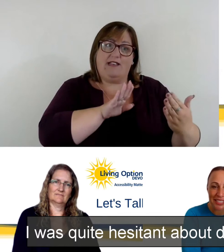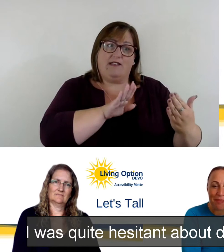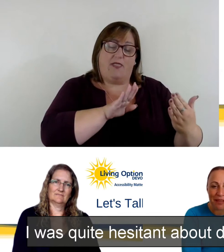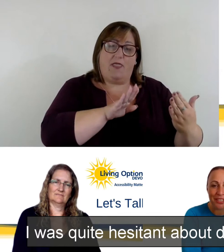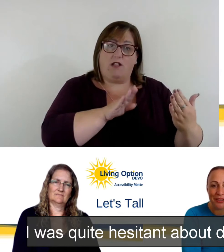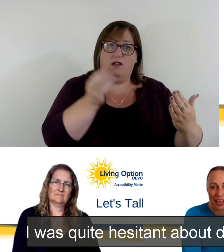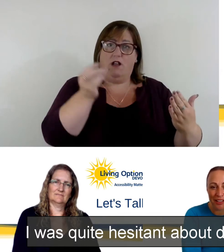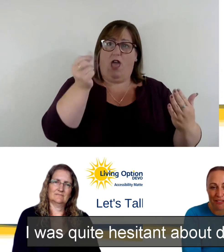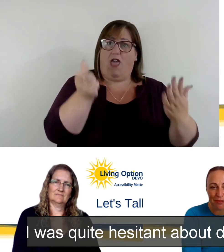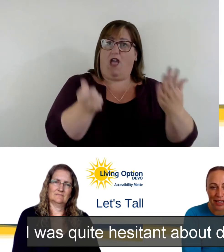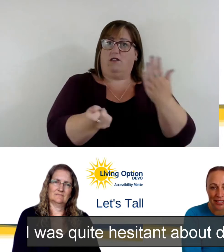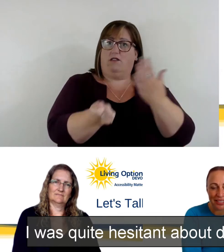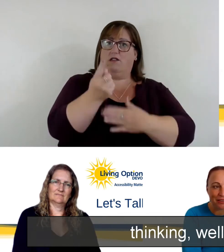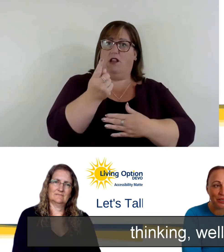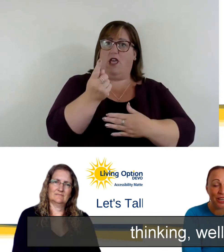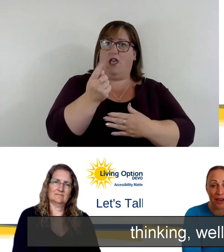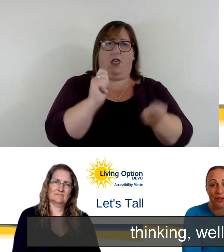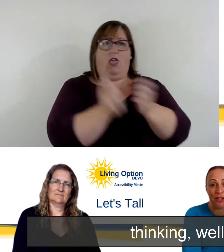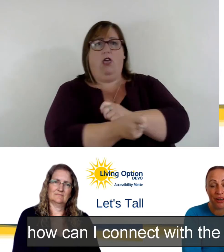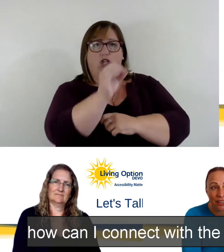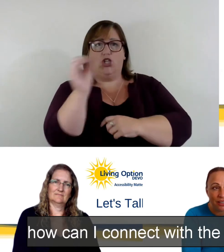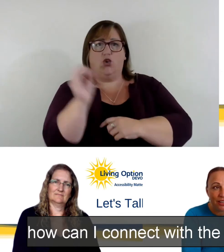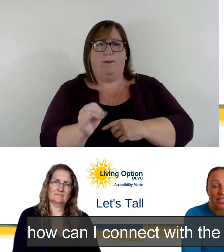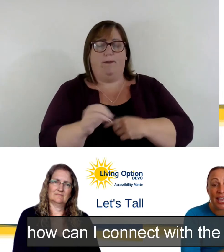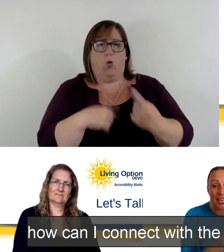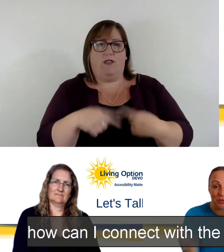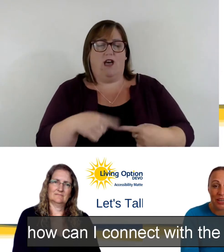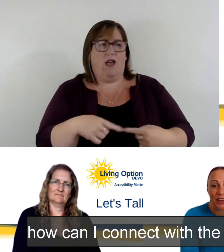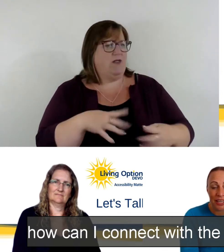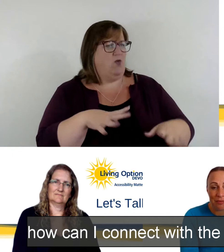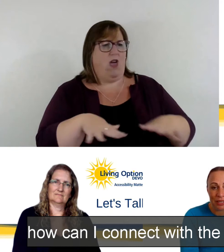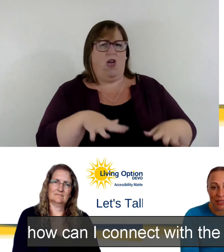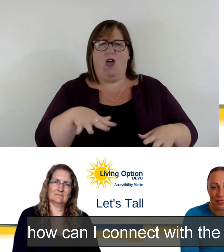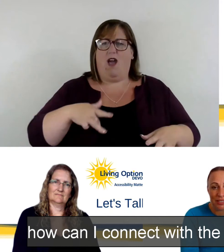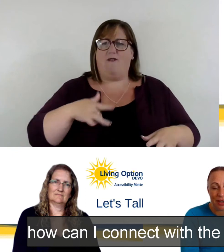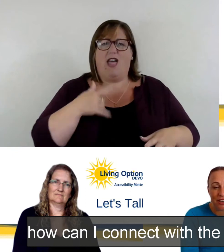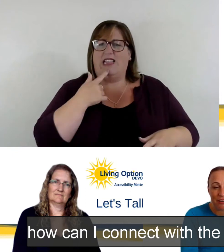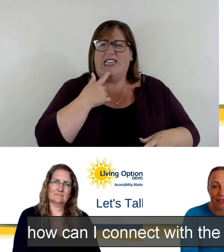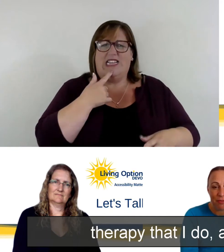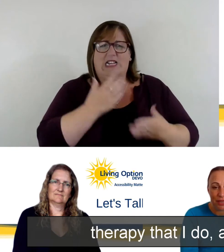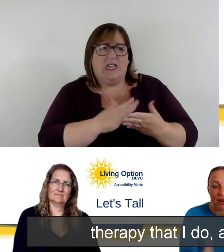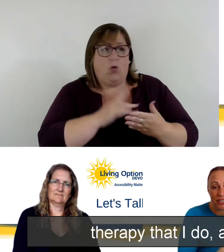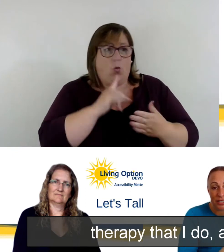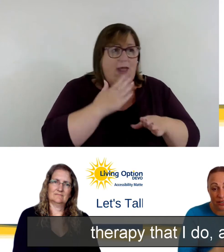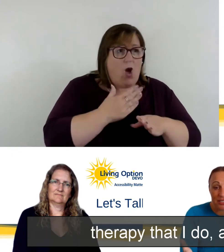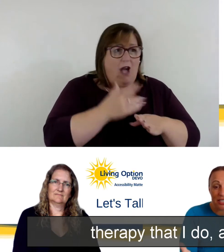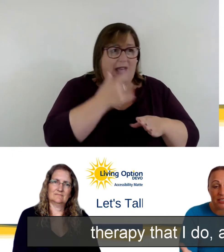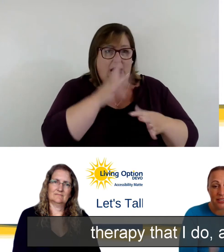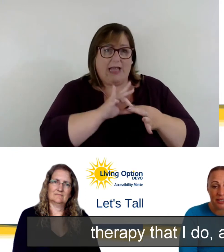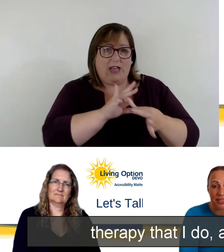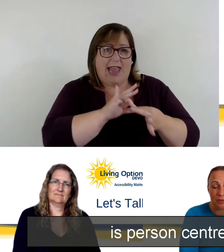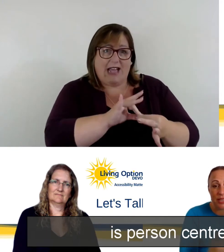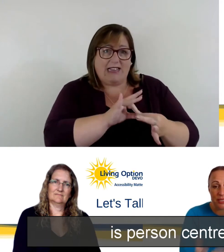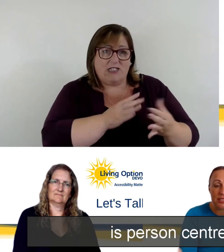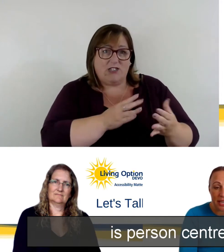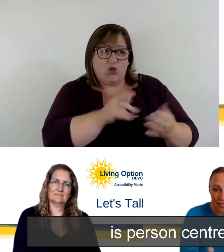quite hesitant about doing that in the first place, thinking, well, how can I connect with the client? Because the kind of therapy that I do and Justine